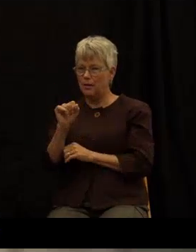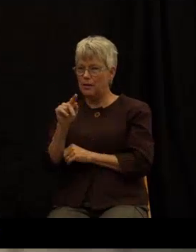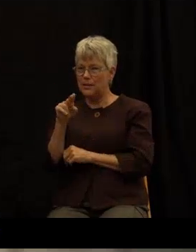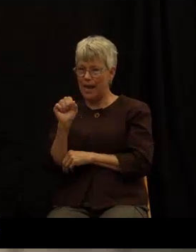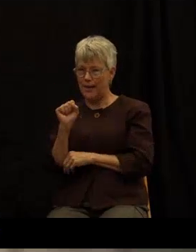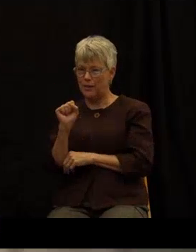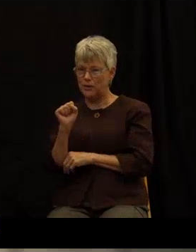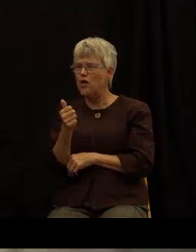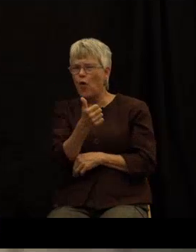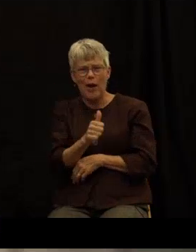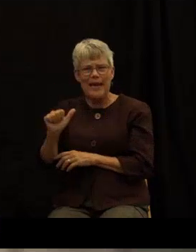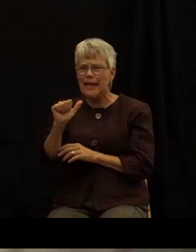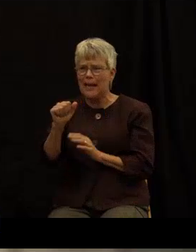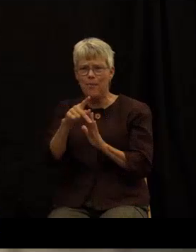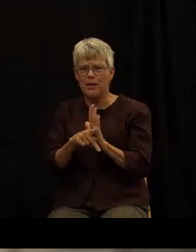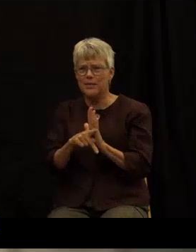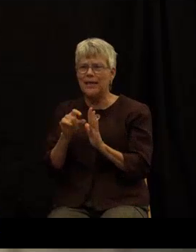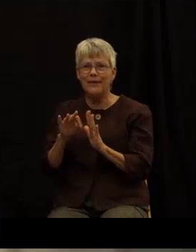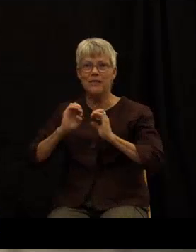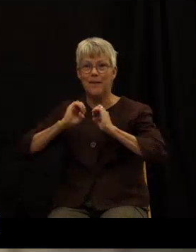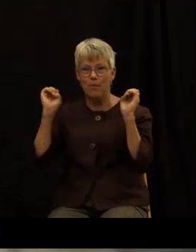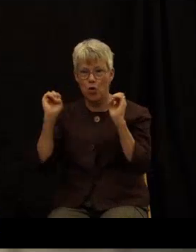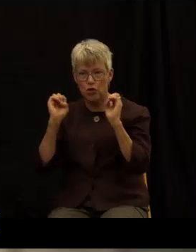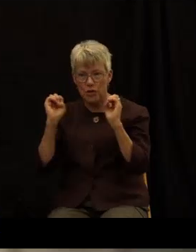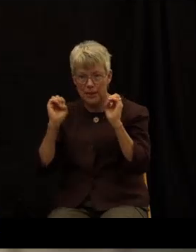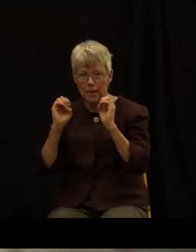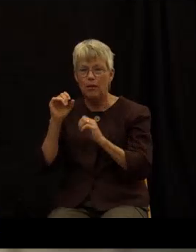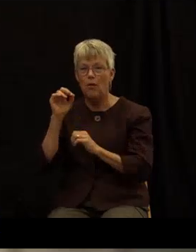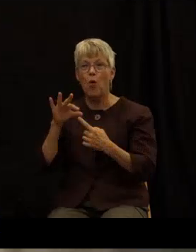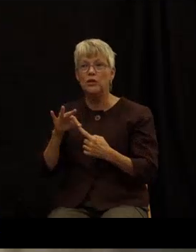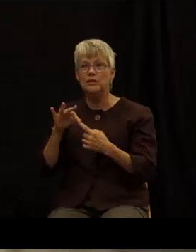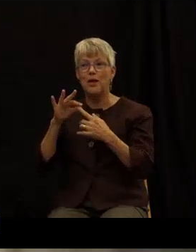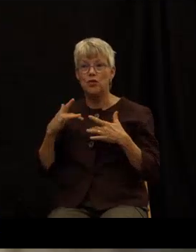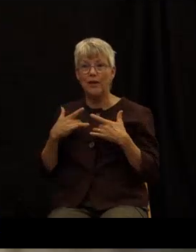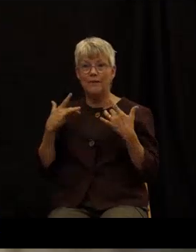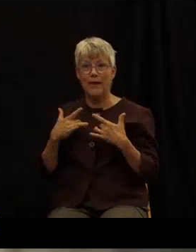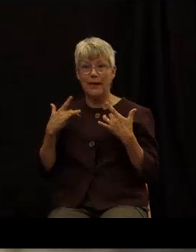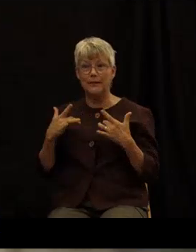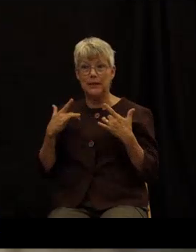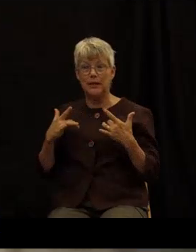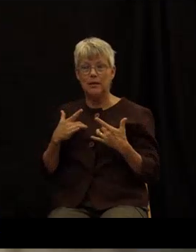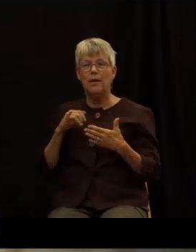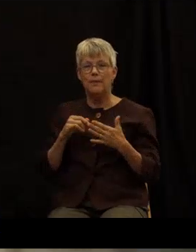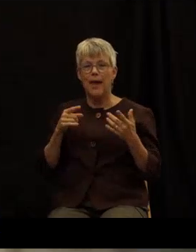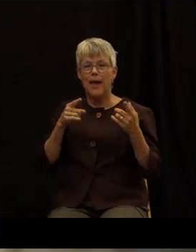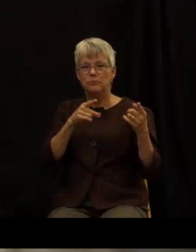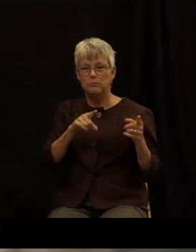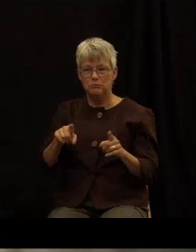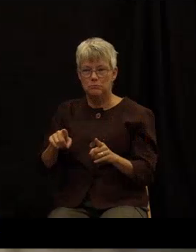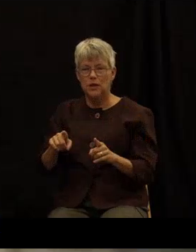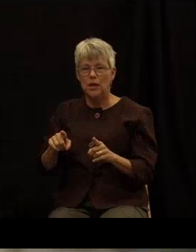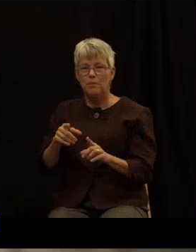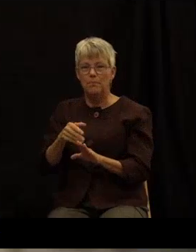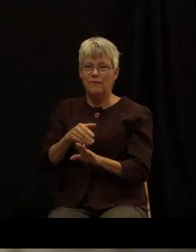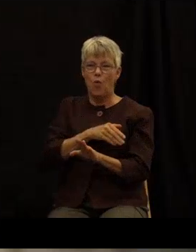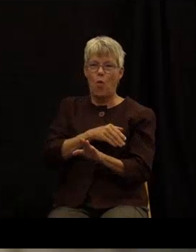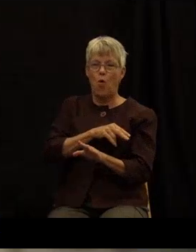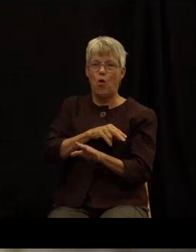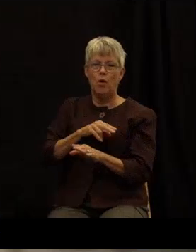to any policy for emergency conditions or special events, which will take place prior to formal policy